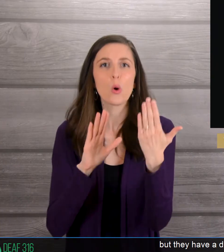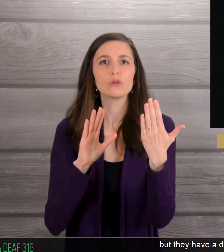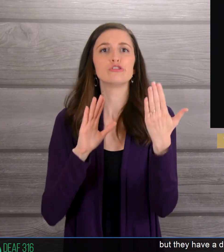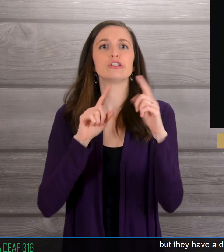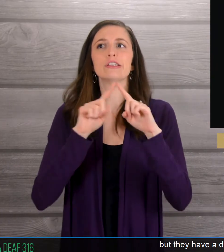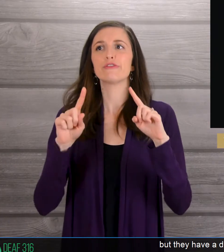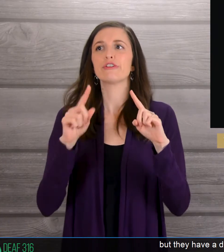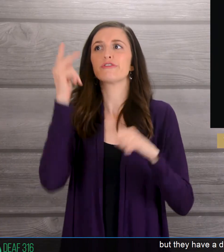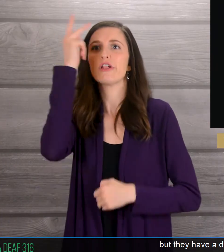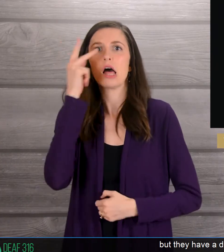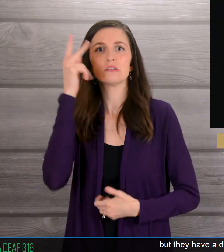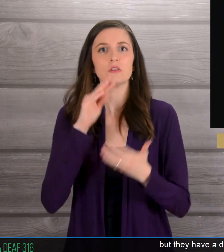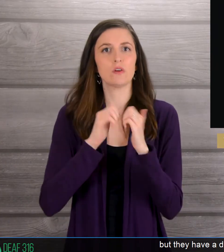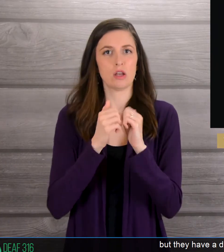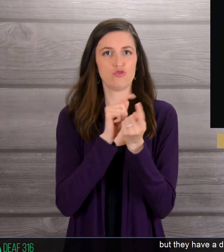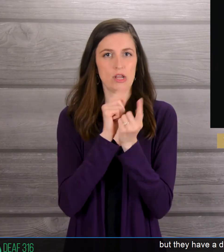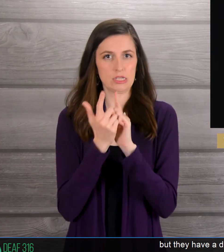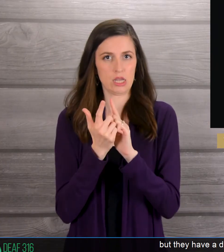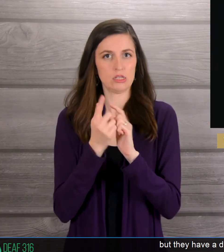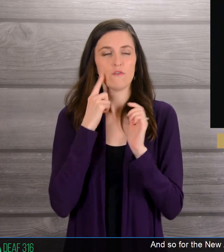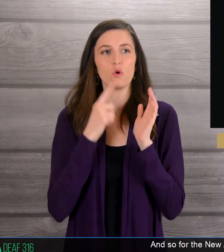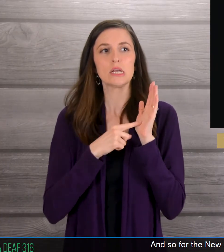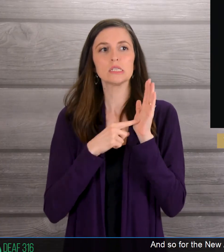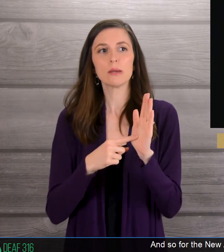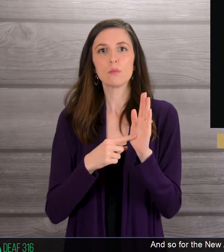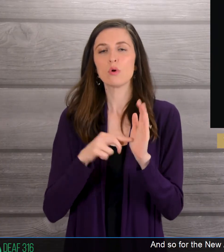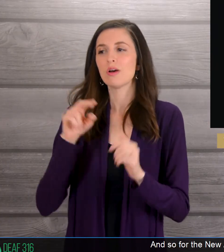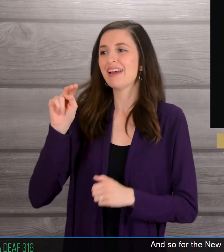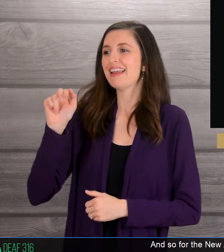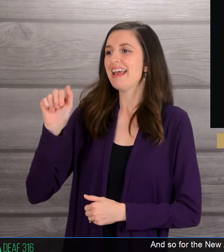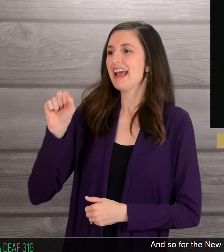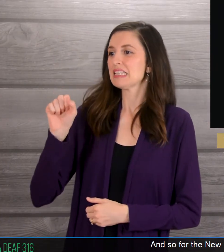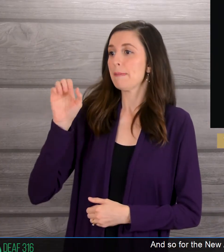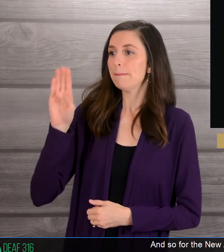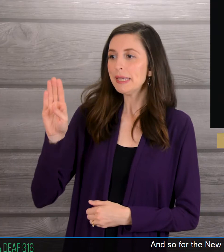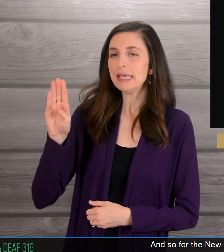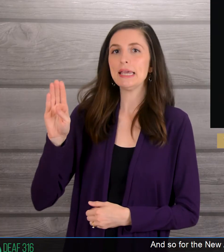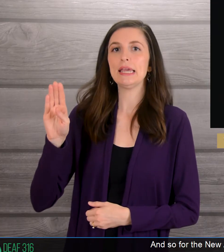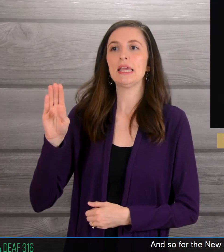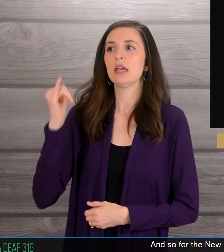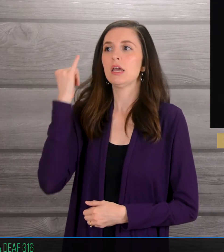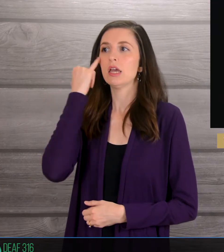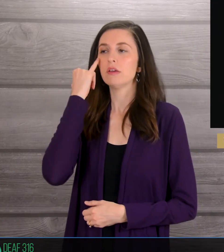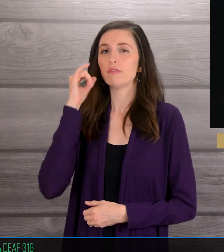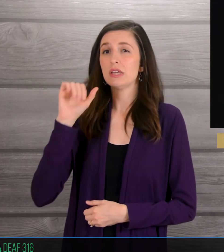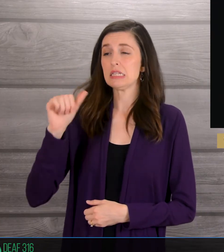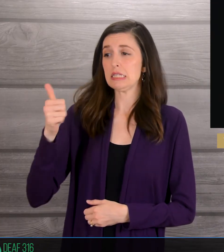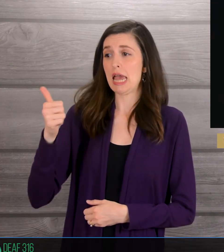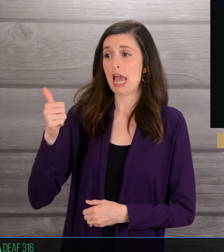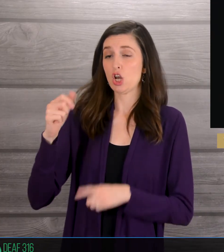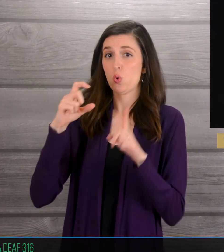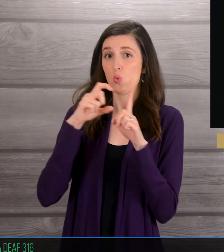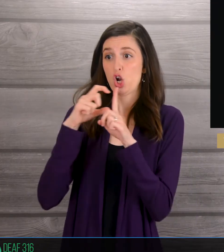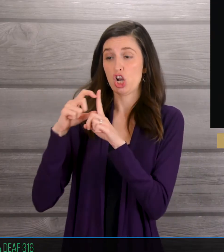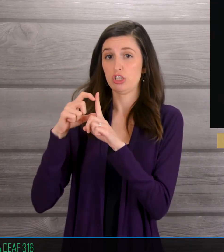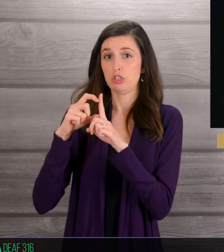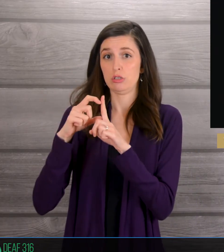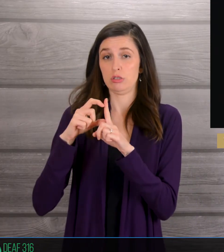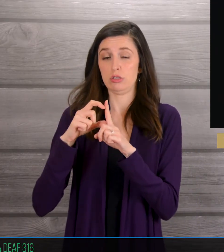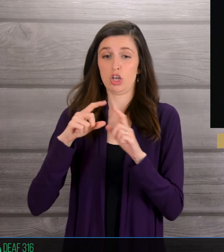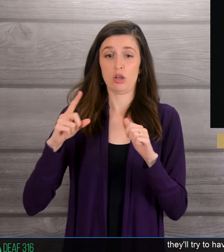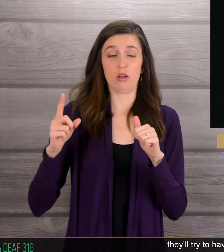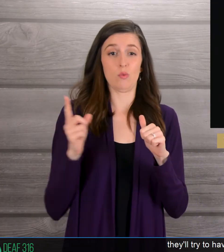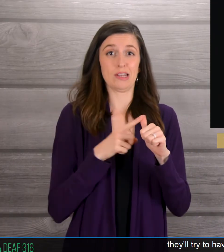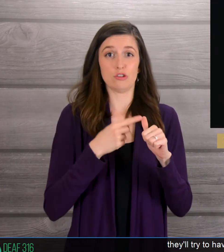different translation philosophy. And so for the New American Standard, for example, if there are 10 words